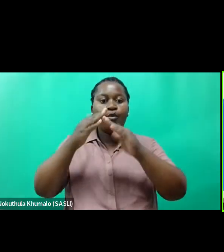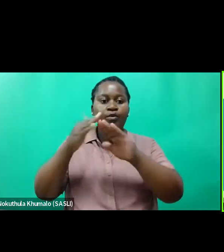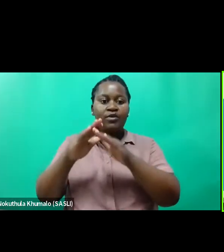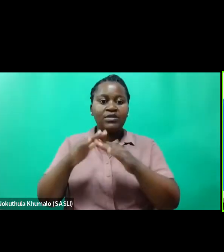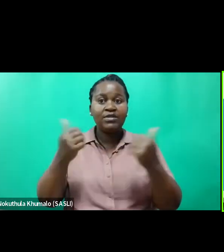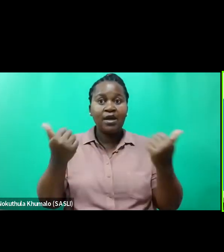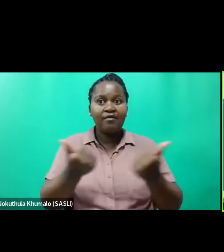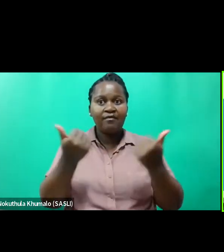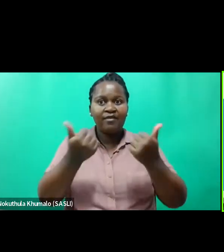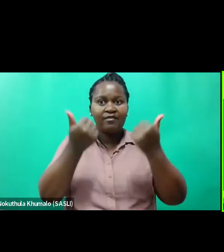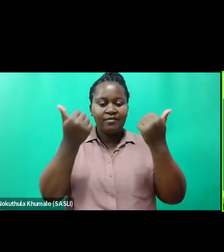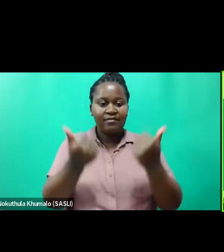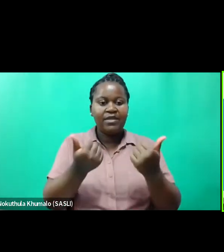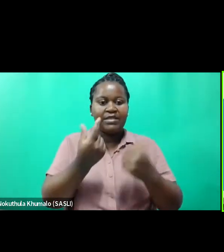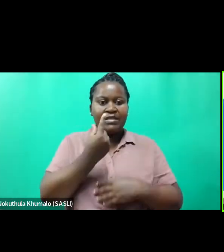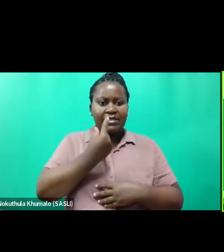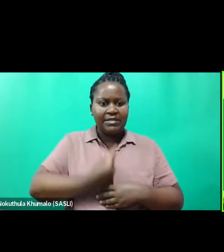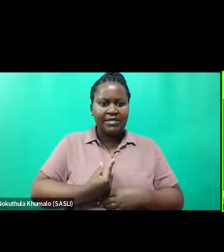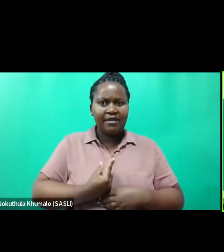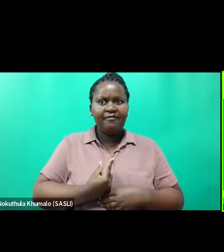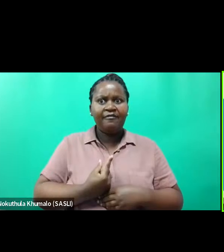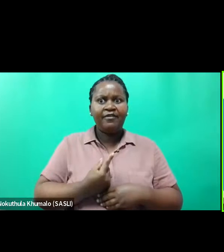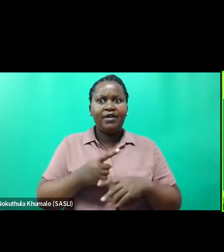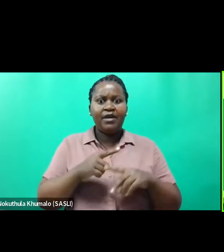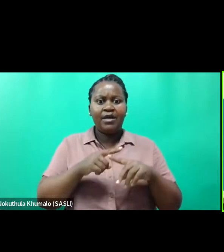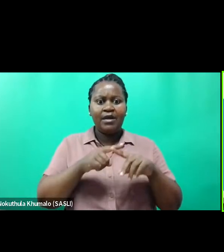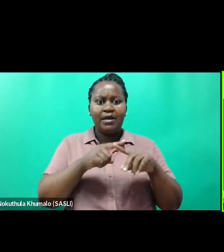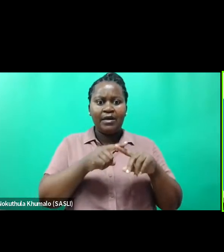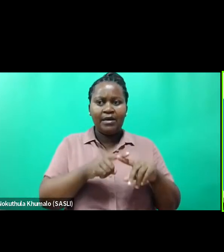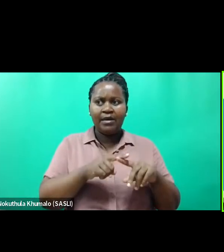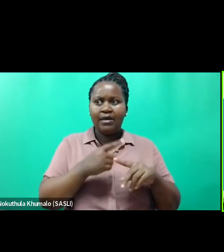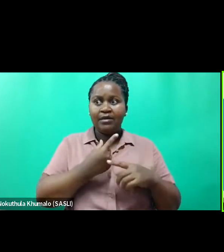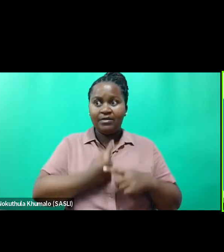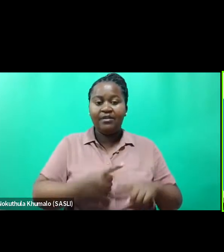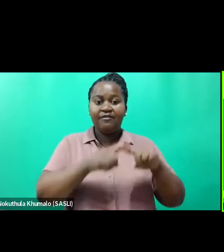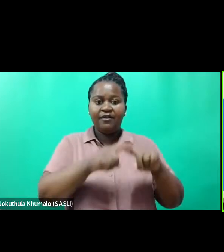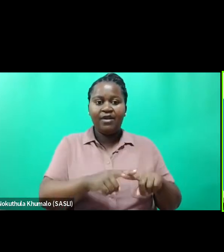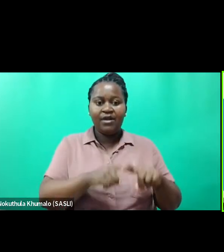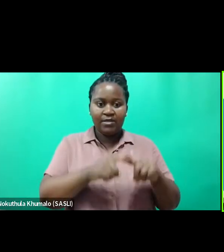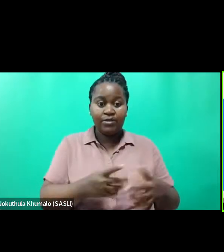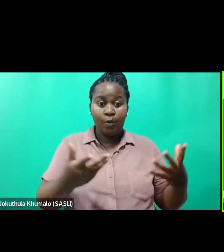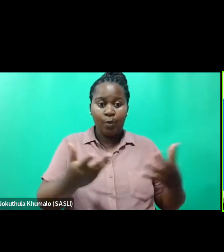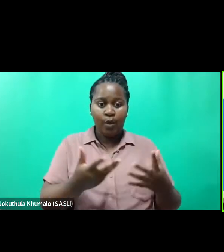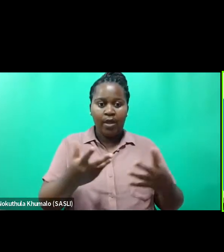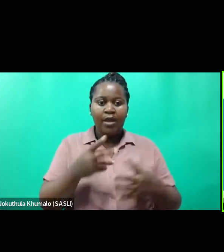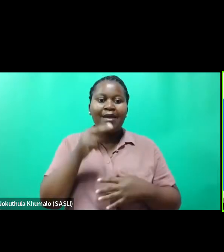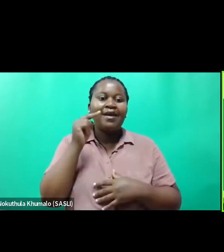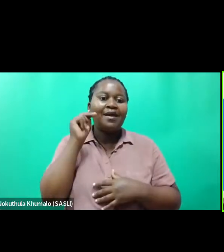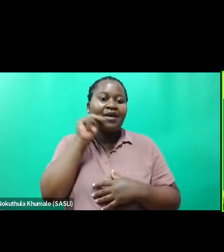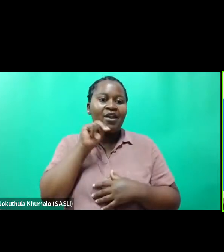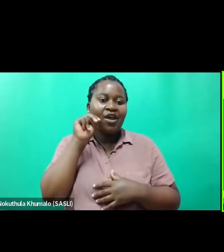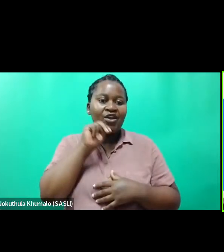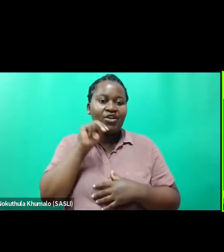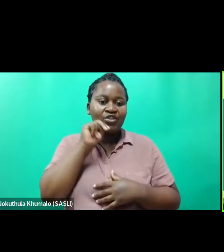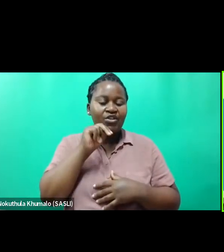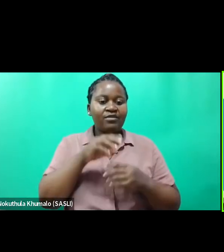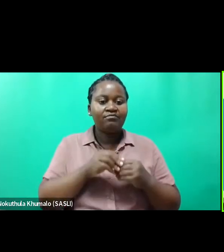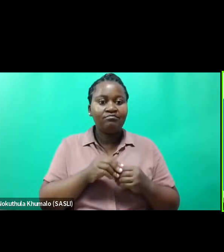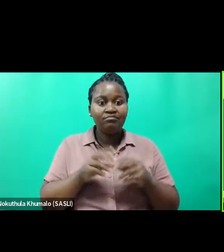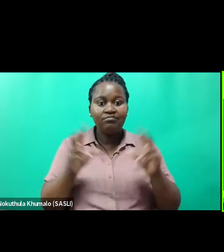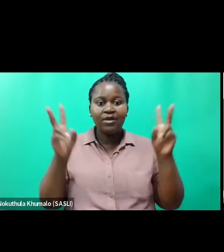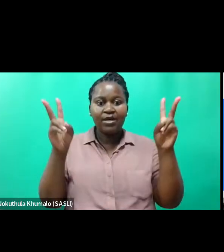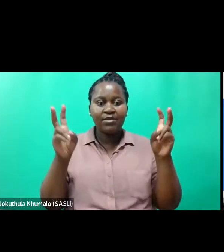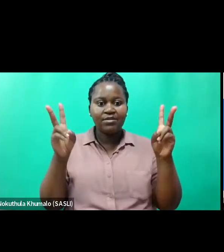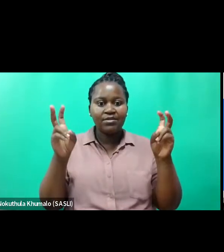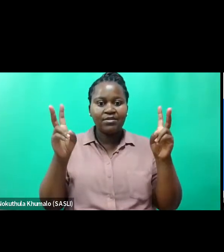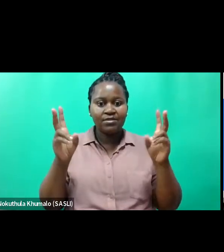Self-Reliance in Osogbo, Nigeria. His presentation is titled